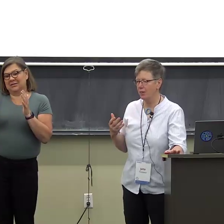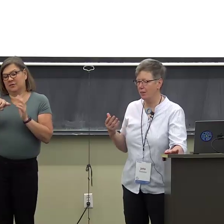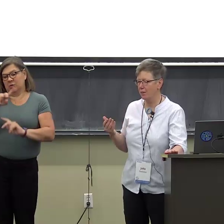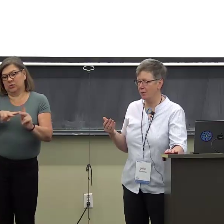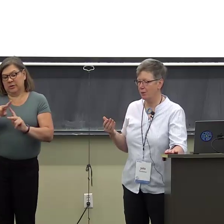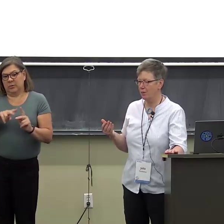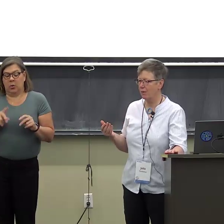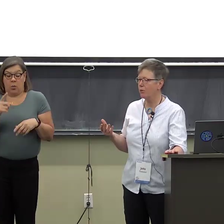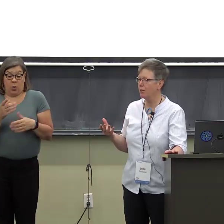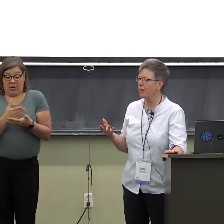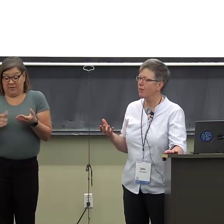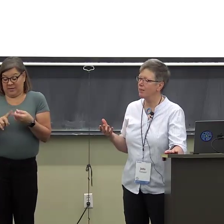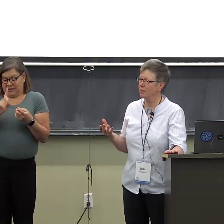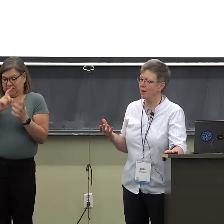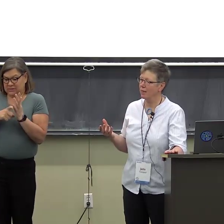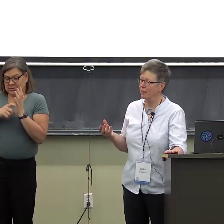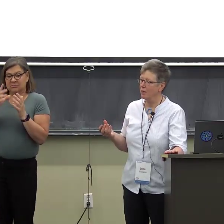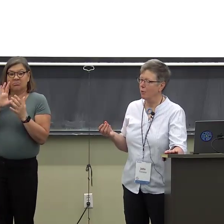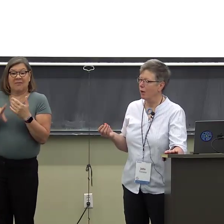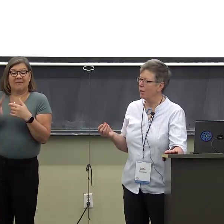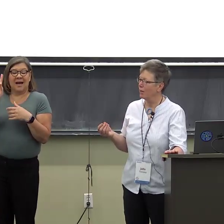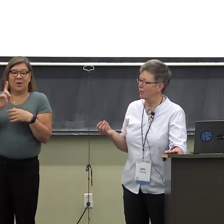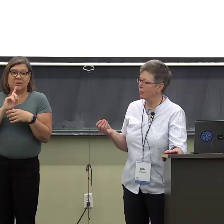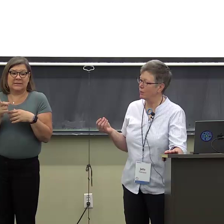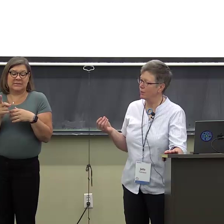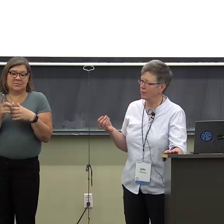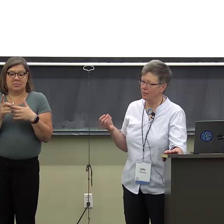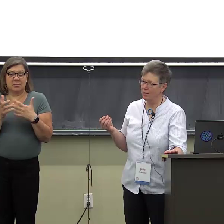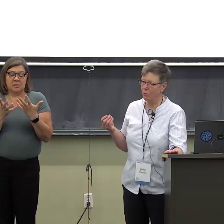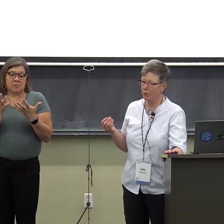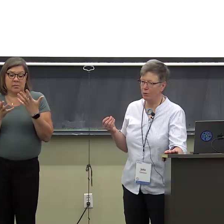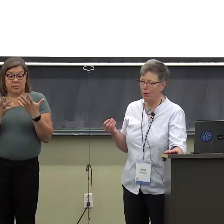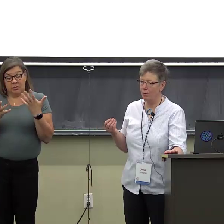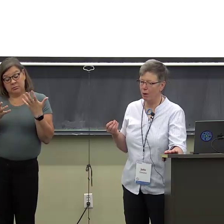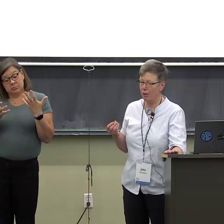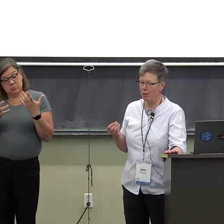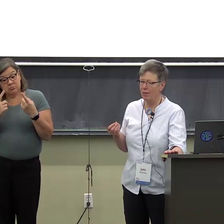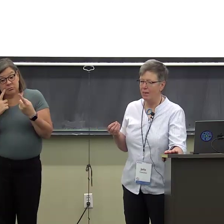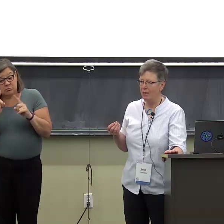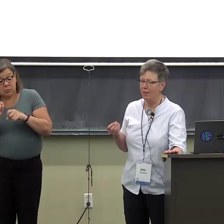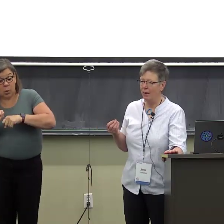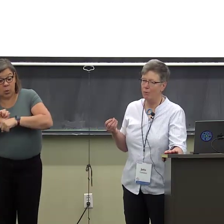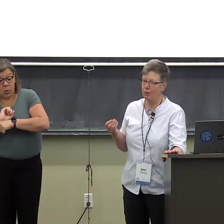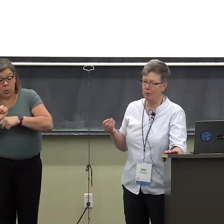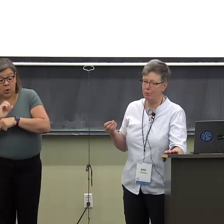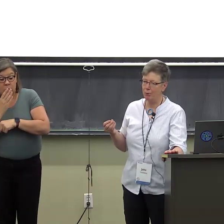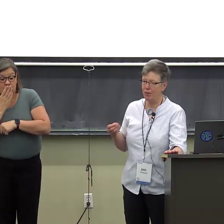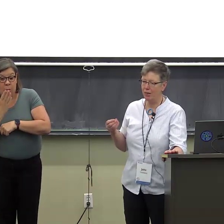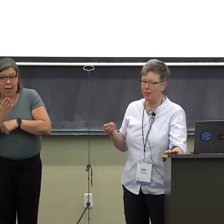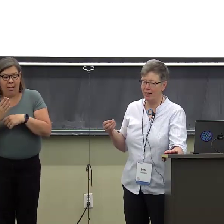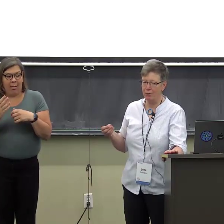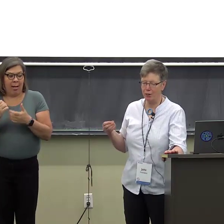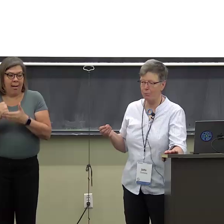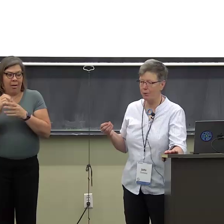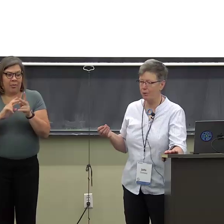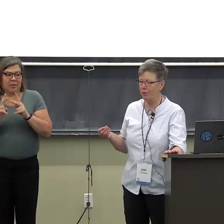One of the things that was discovered there is that while it worked quite well in helping people